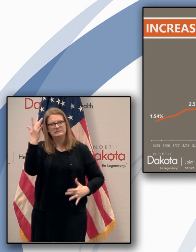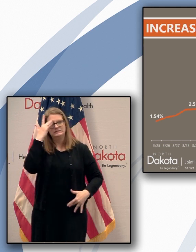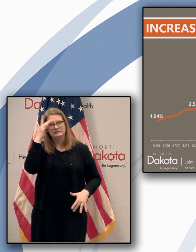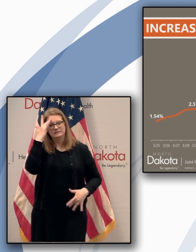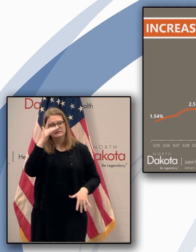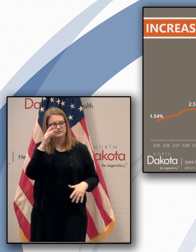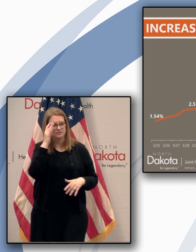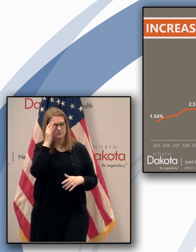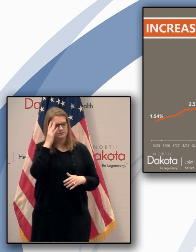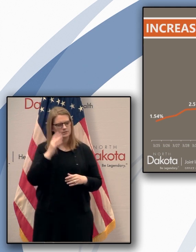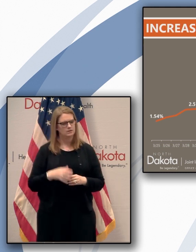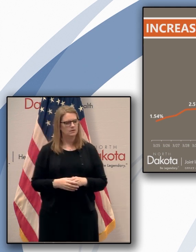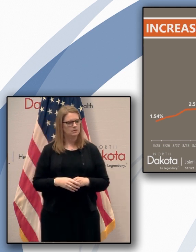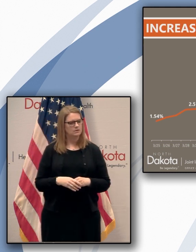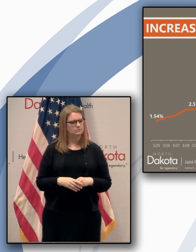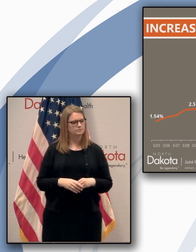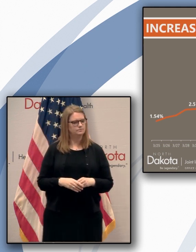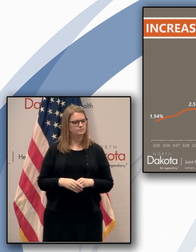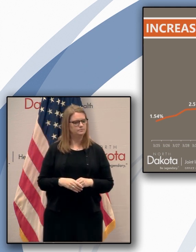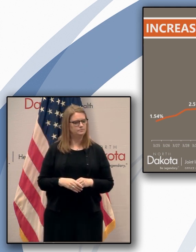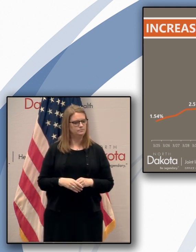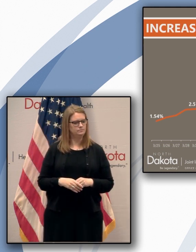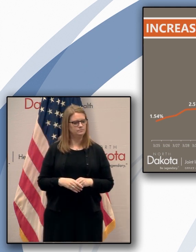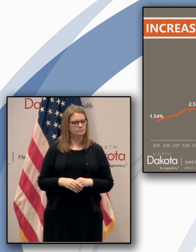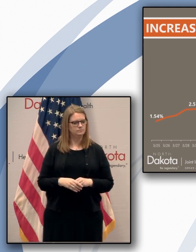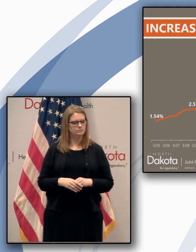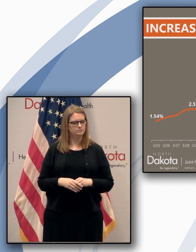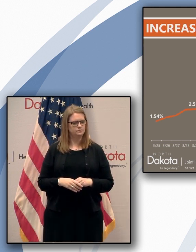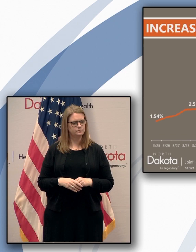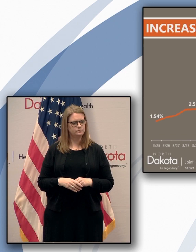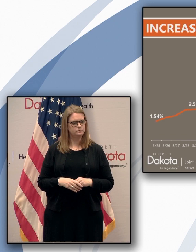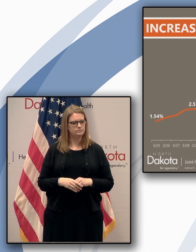Next slide that we'll talk about